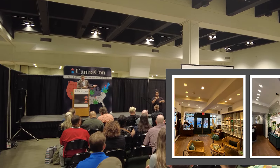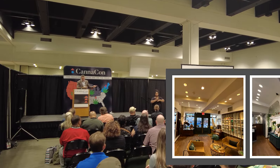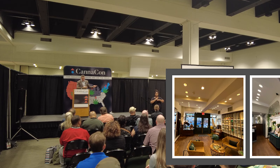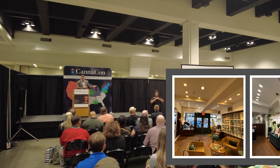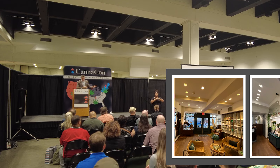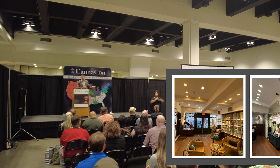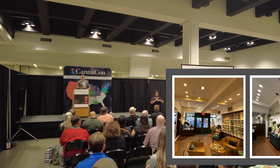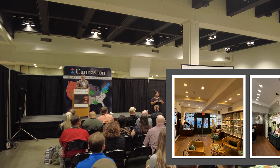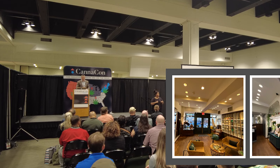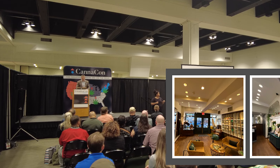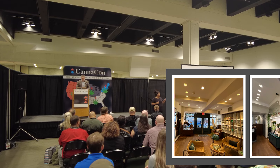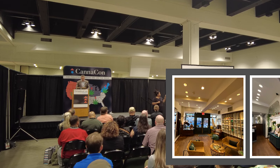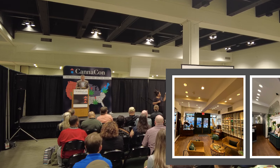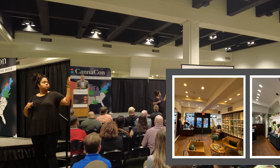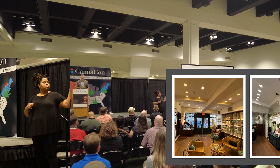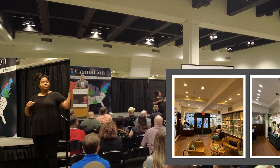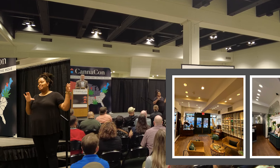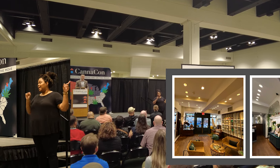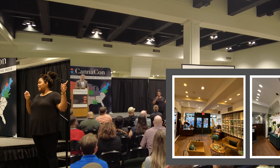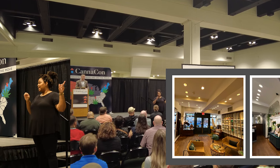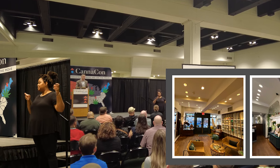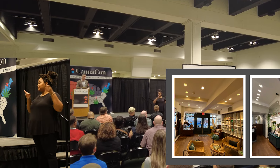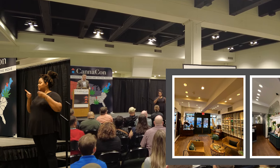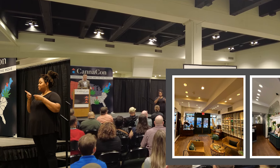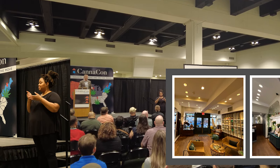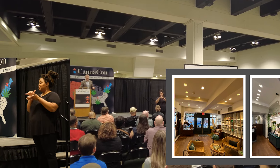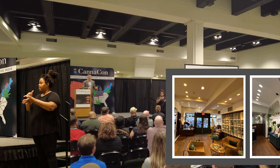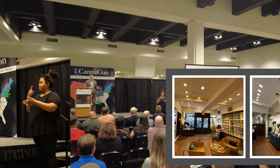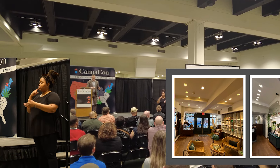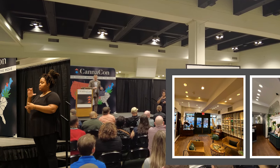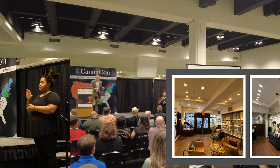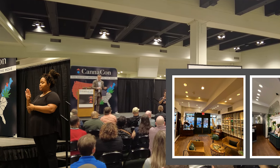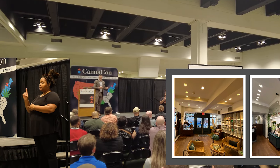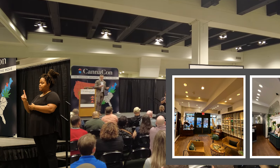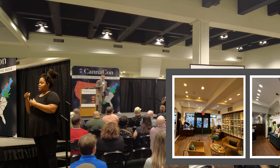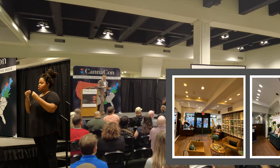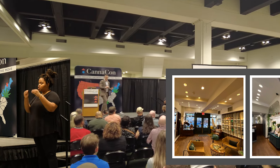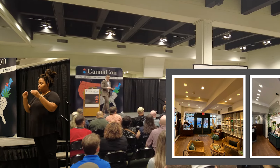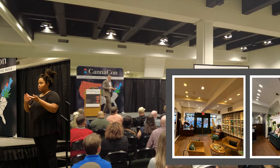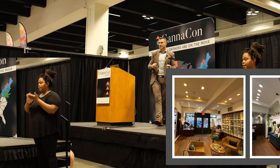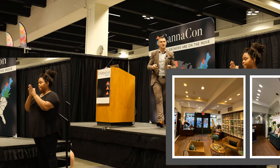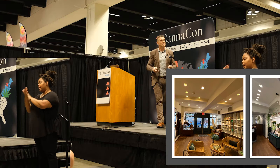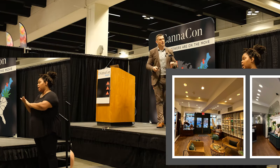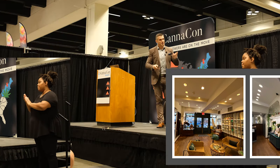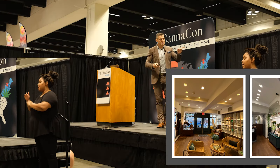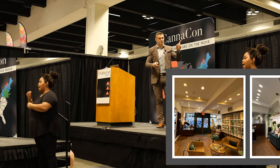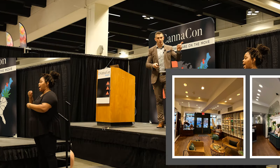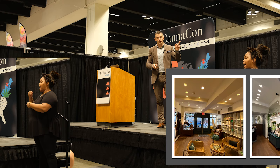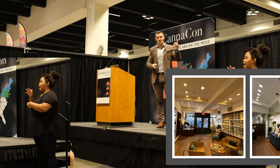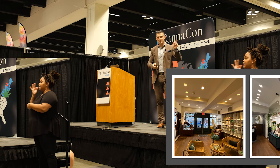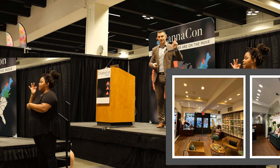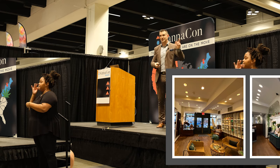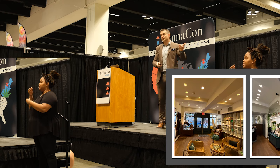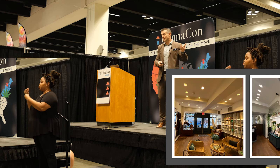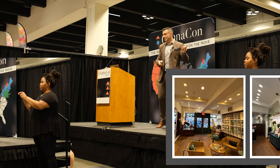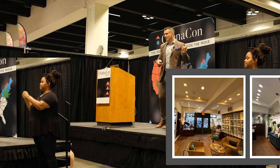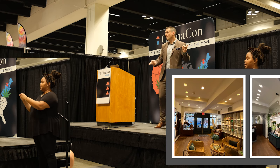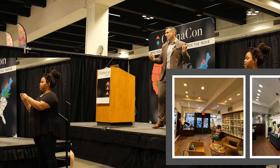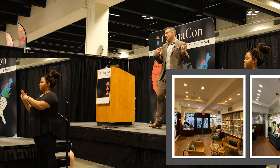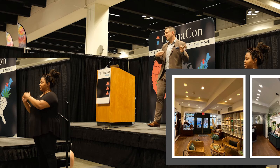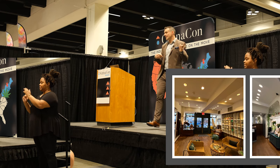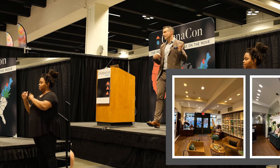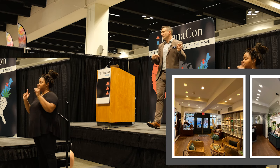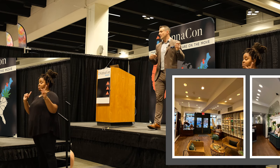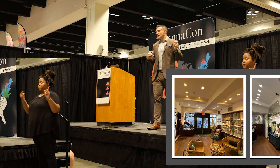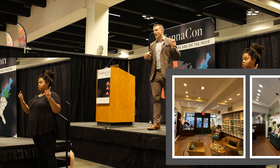This is a case study of a CBD retail store that we had converted to a cannabis retail dispensary. This store was the first one,